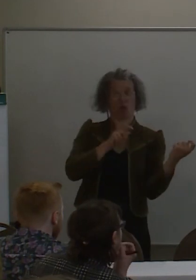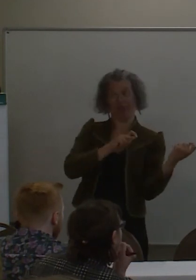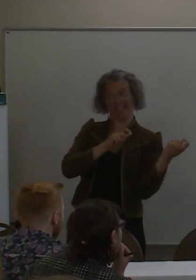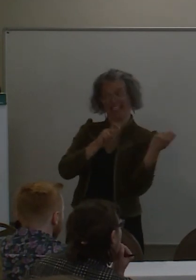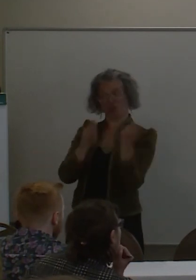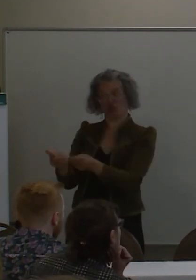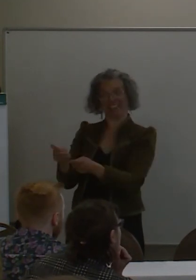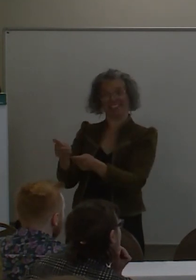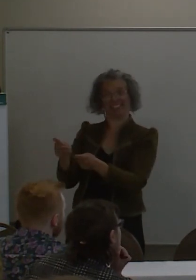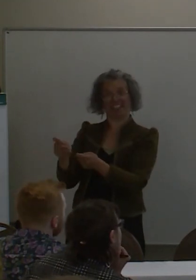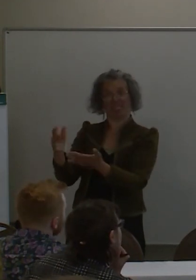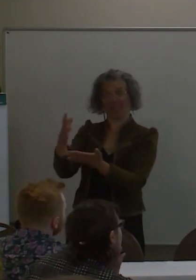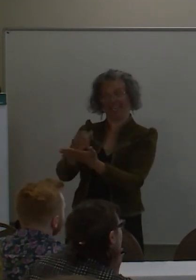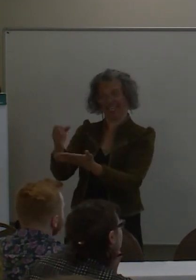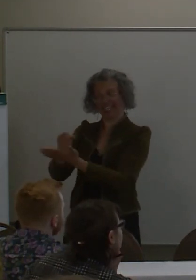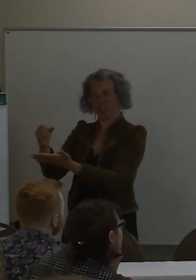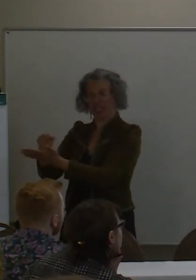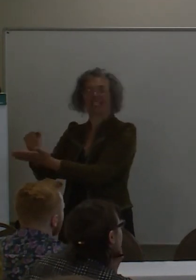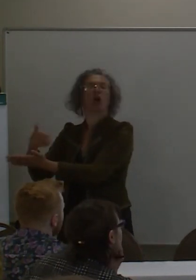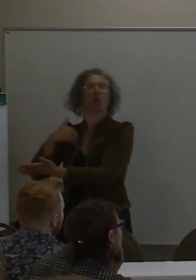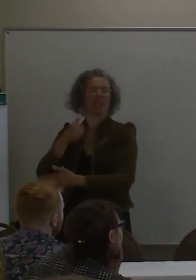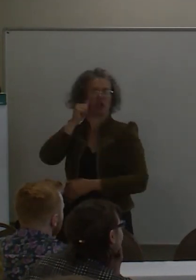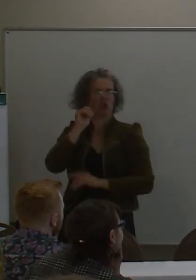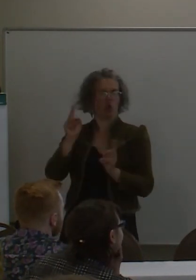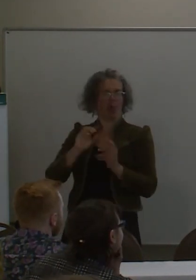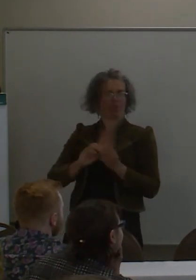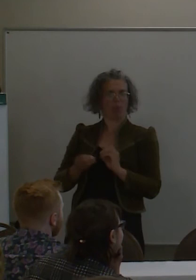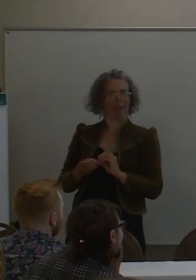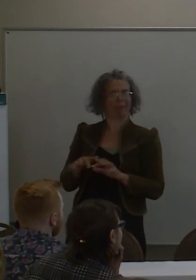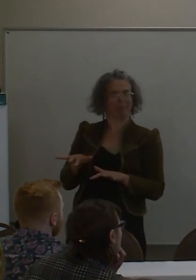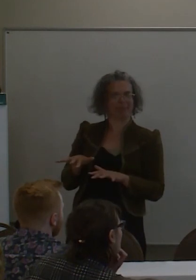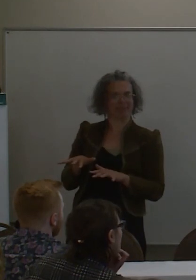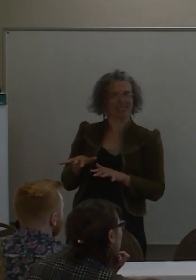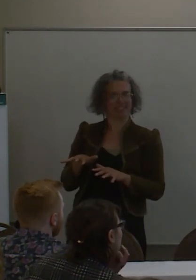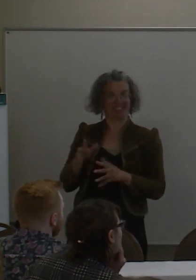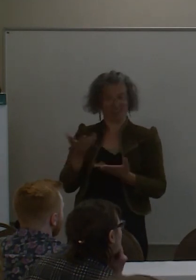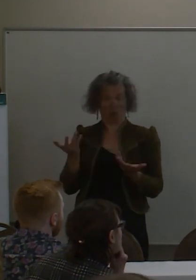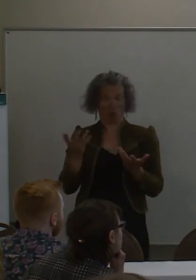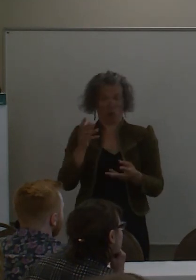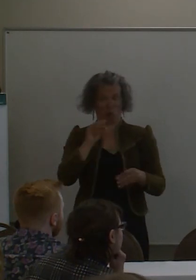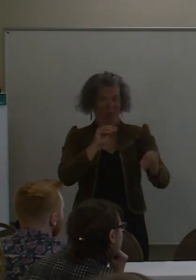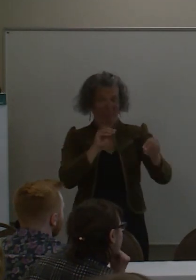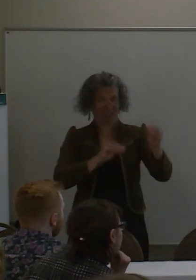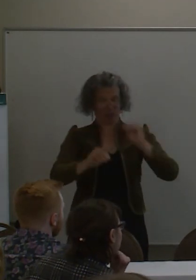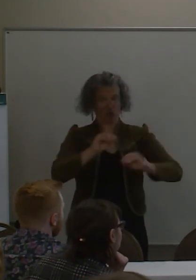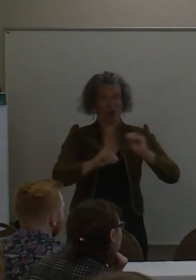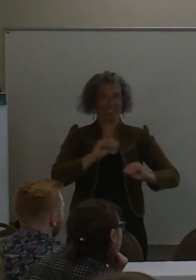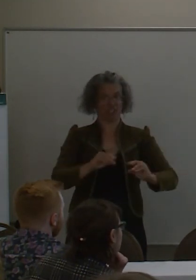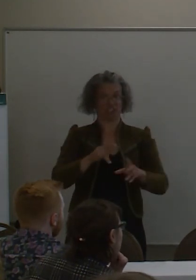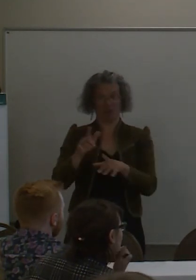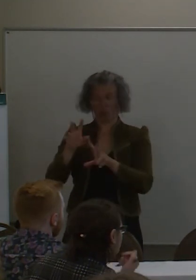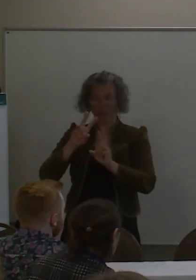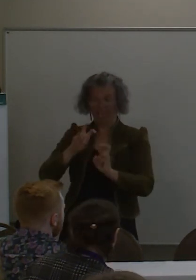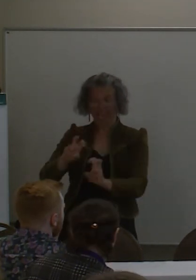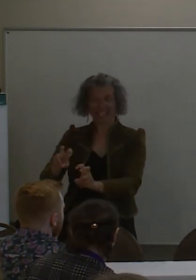problems. So around curatorial exhibition possibilities with the platform, your analytics, and